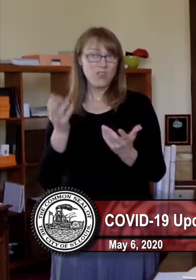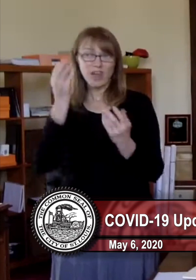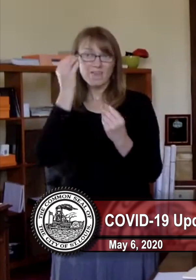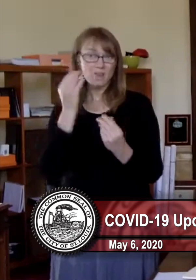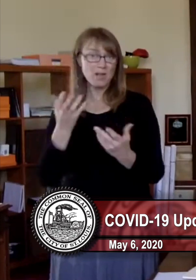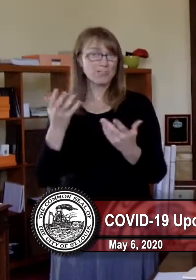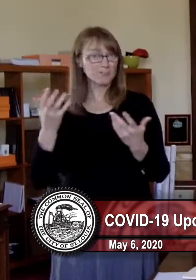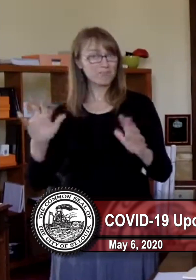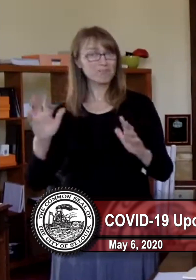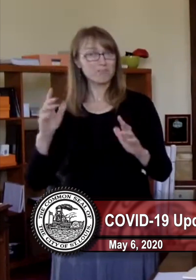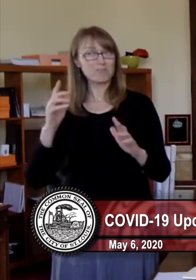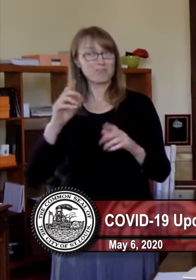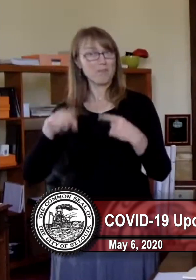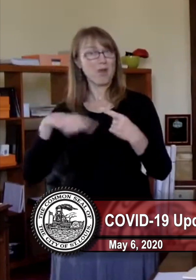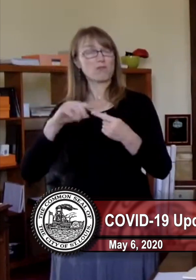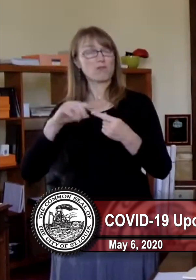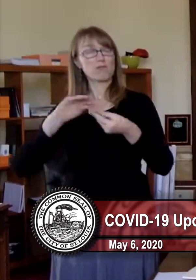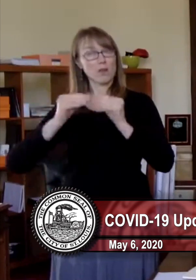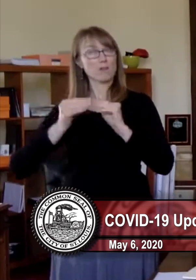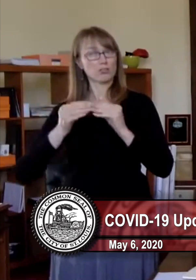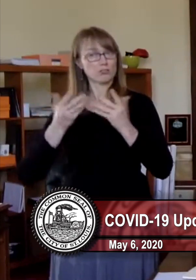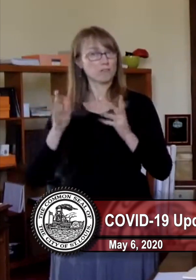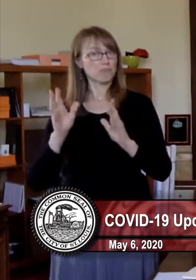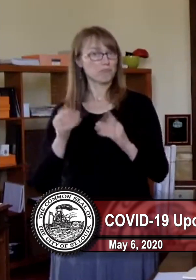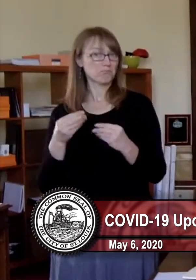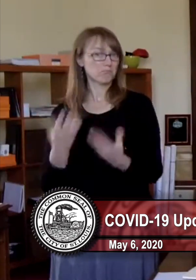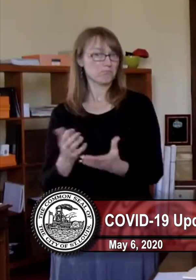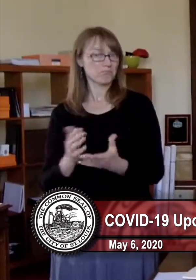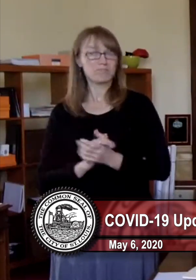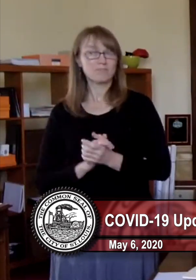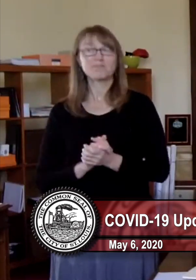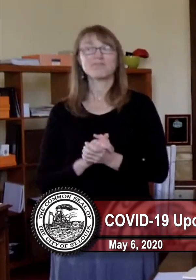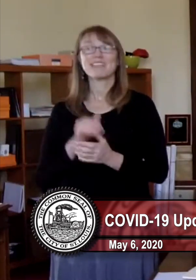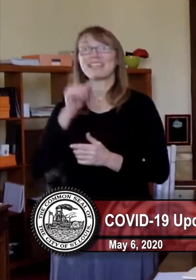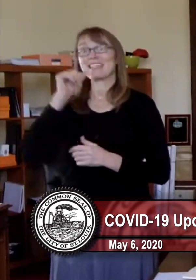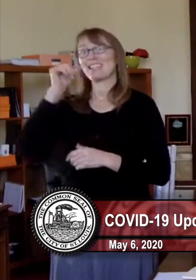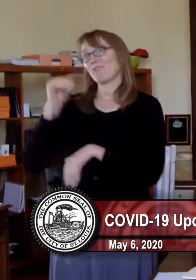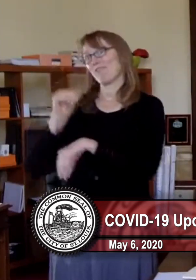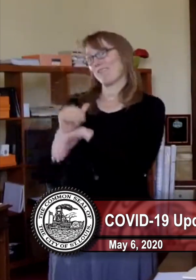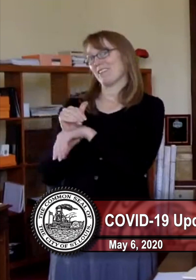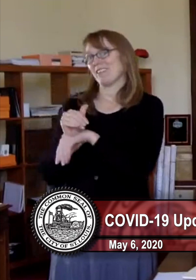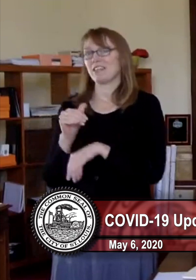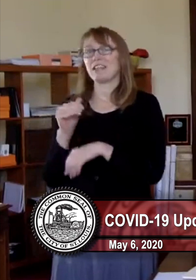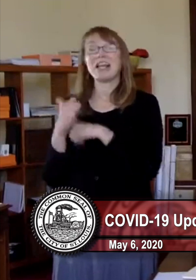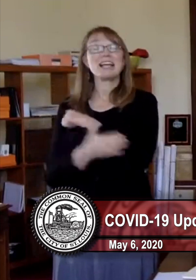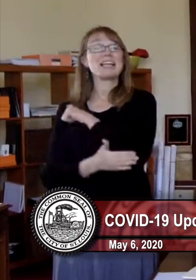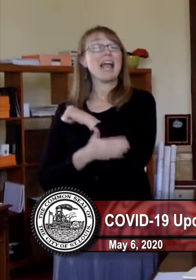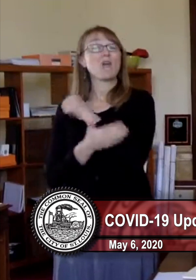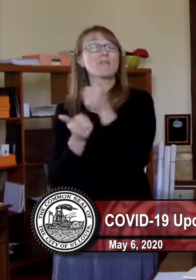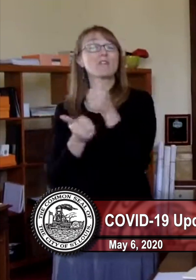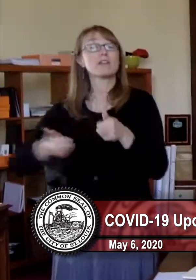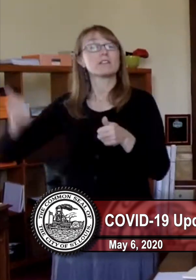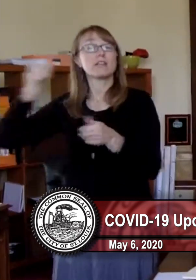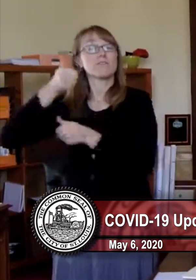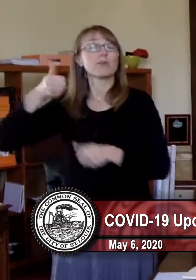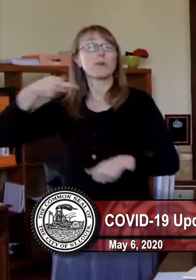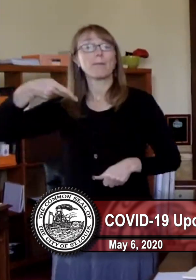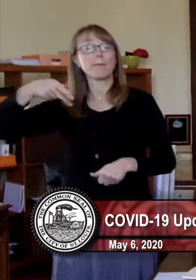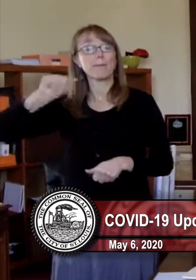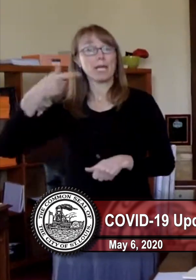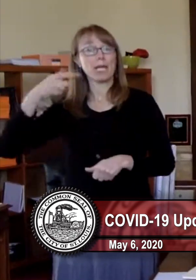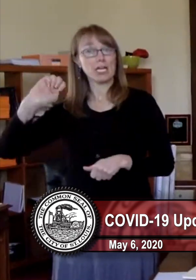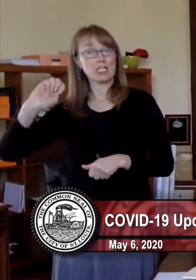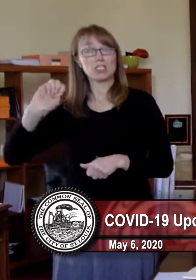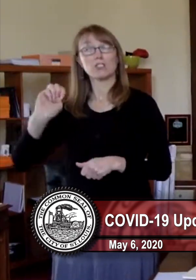Yesterday, last evening, County Executive Page and I announced that we are going to